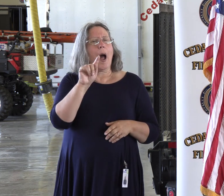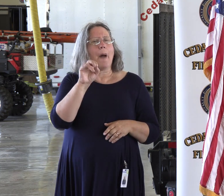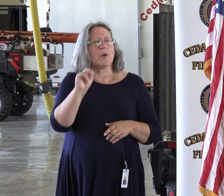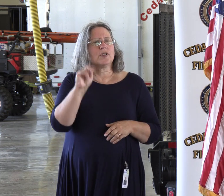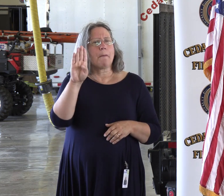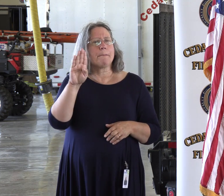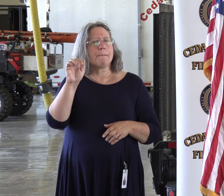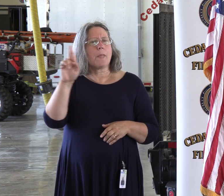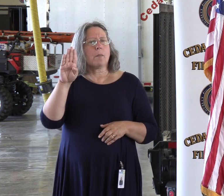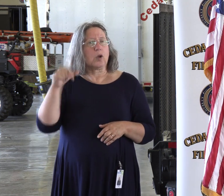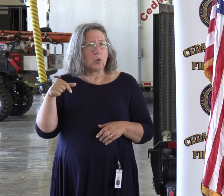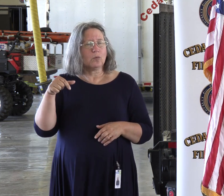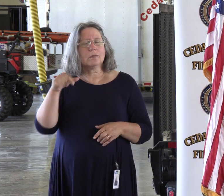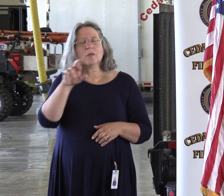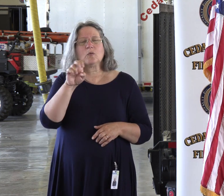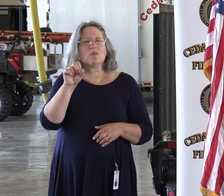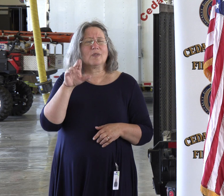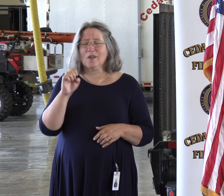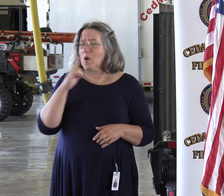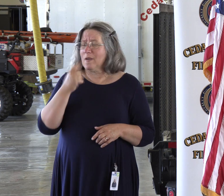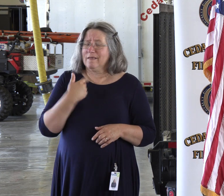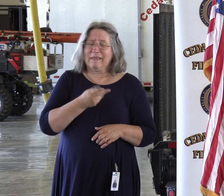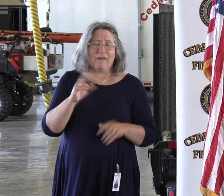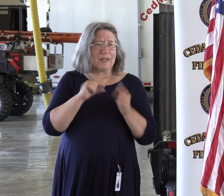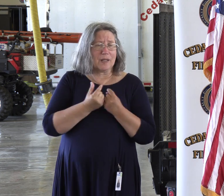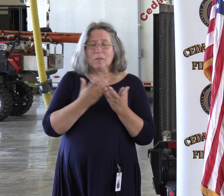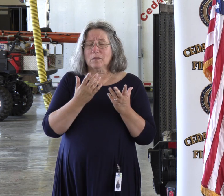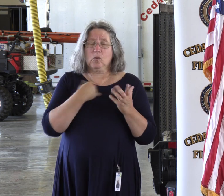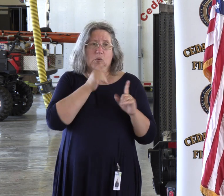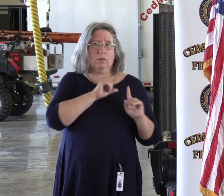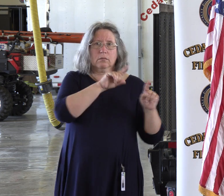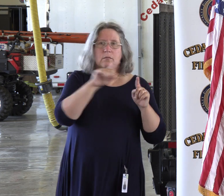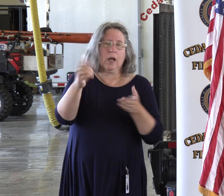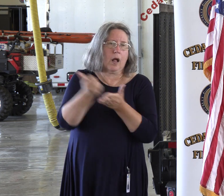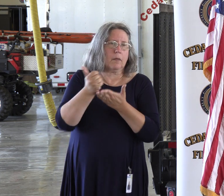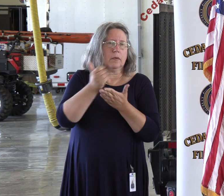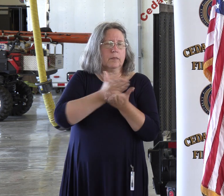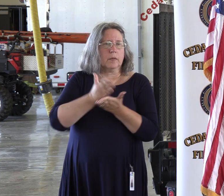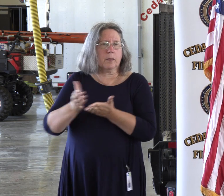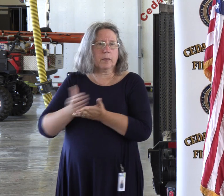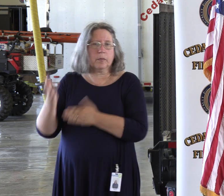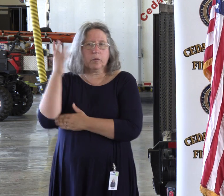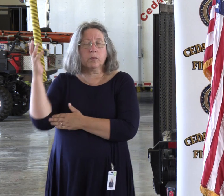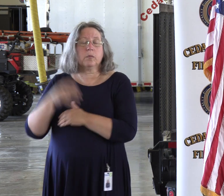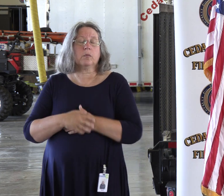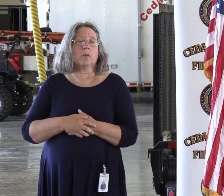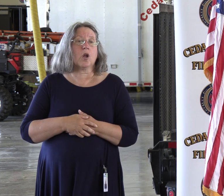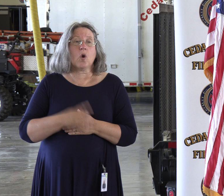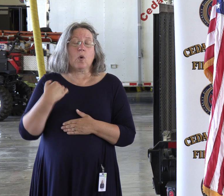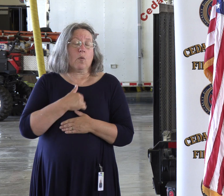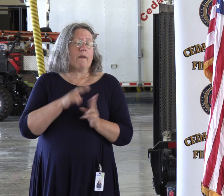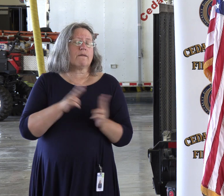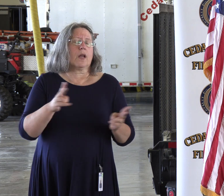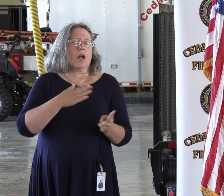City teams working throughout the city and helping to clear debris. We're also very happy to be working